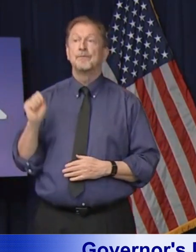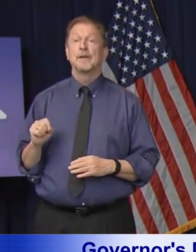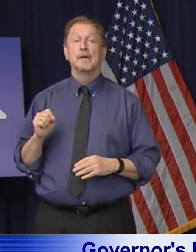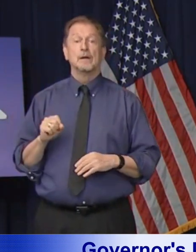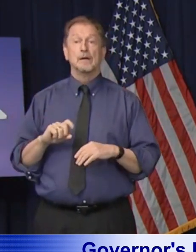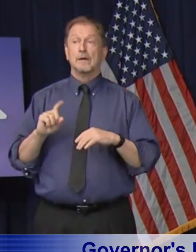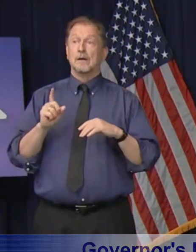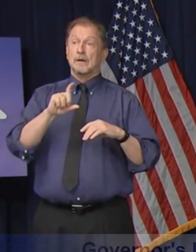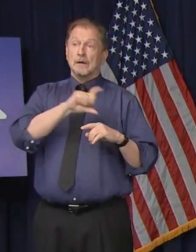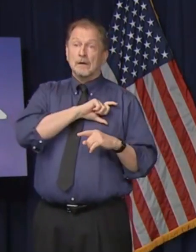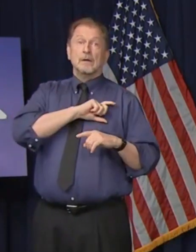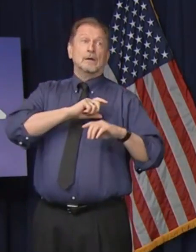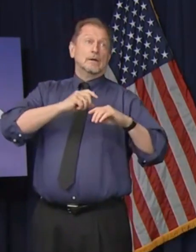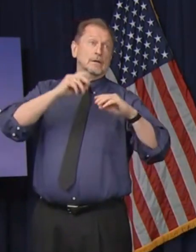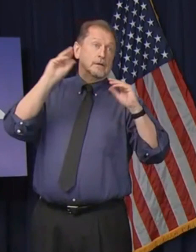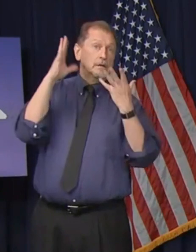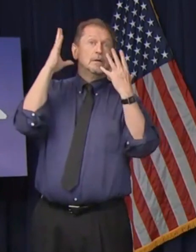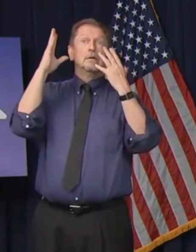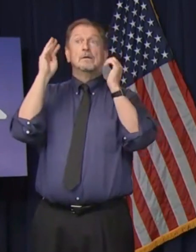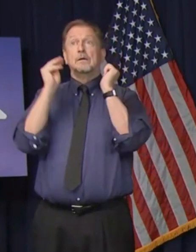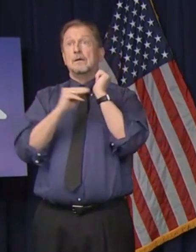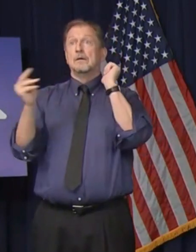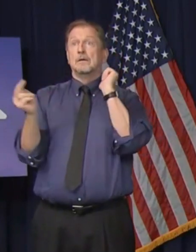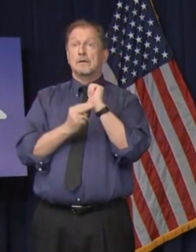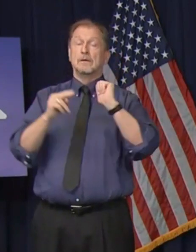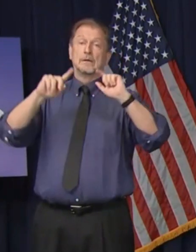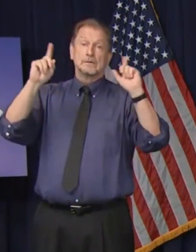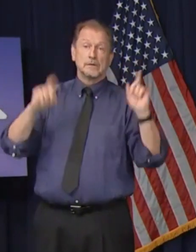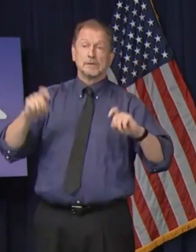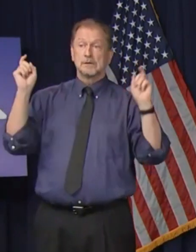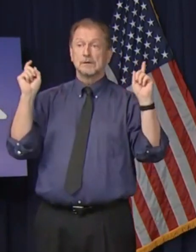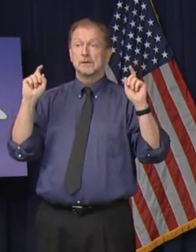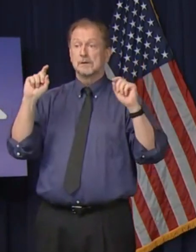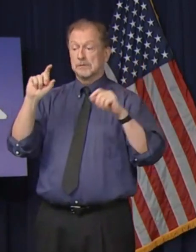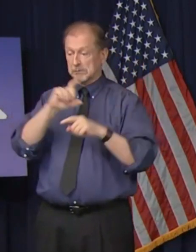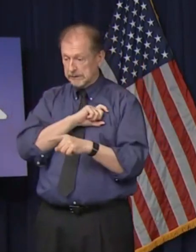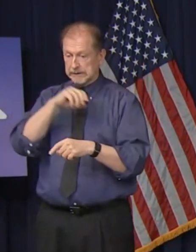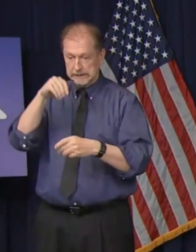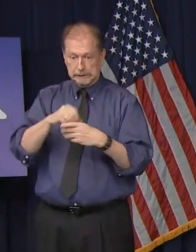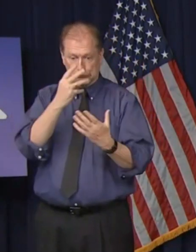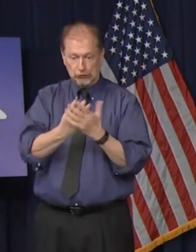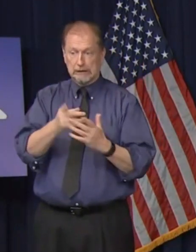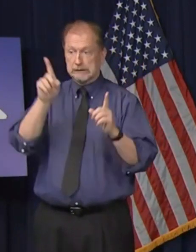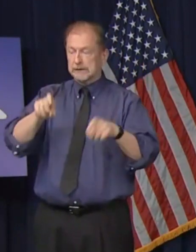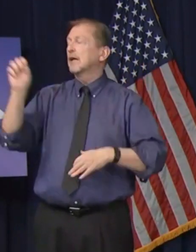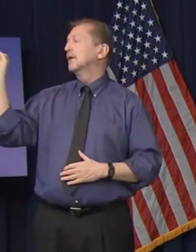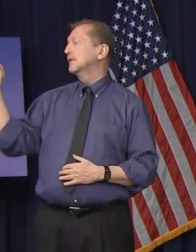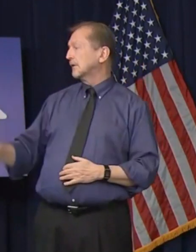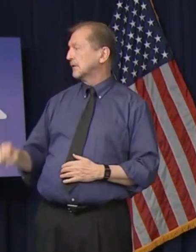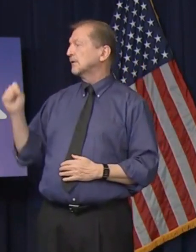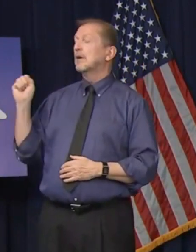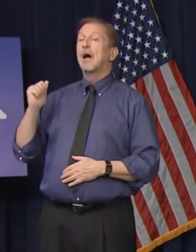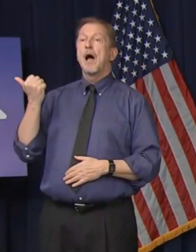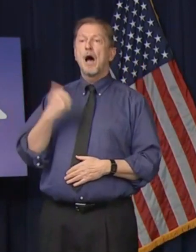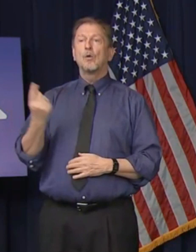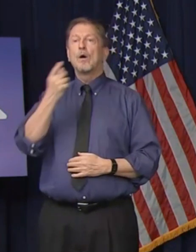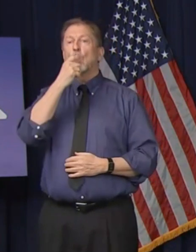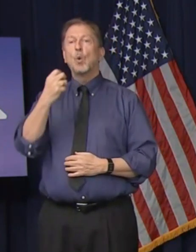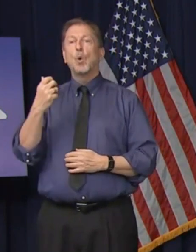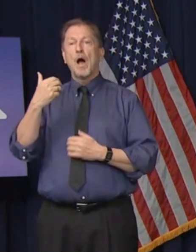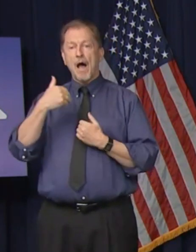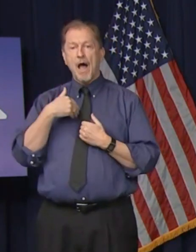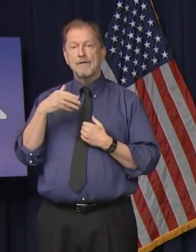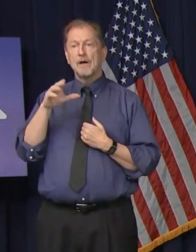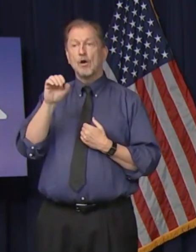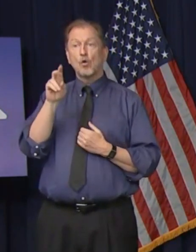first responders and so on, to get tested. That is absolutely, they are the priority for us. Anybody that has